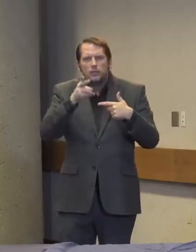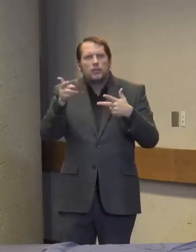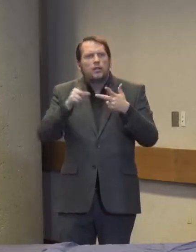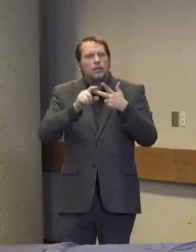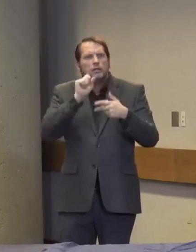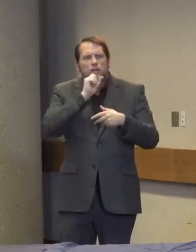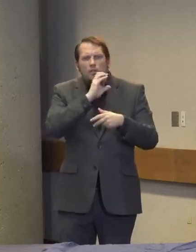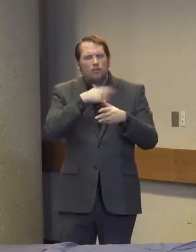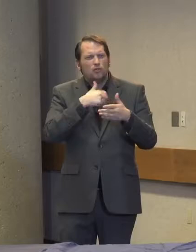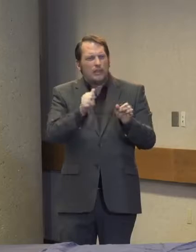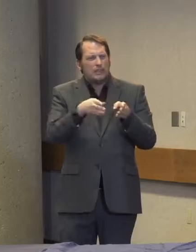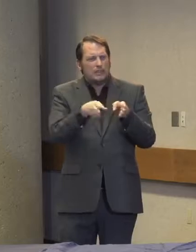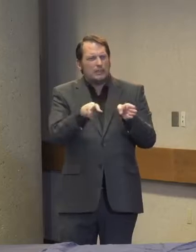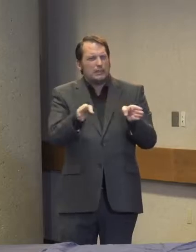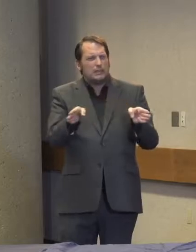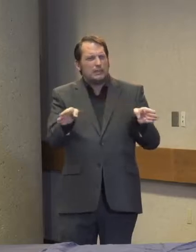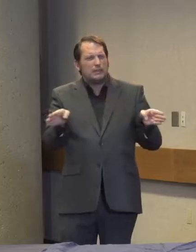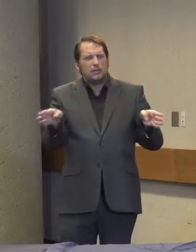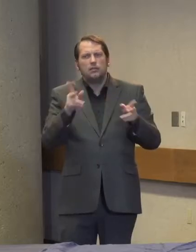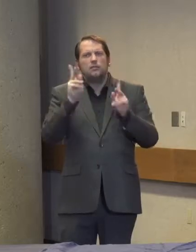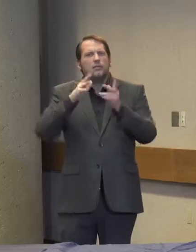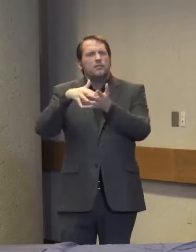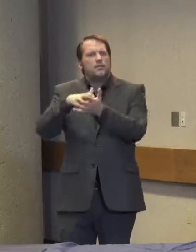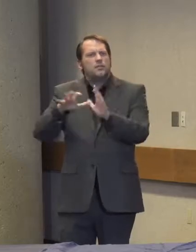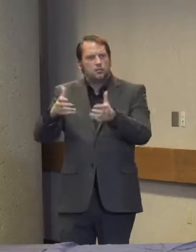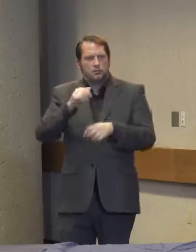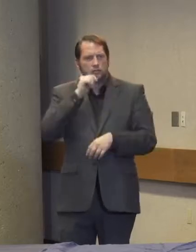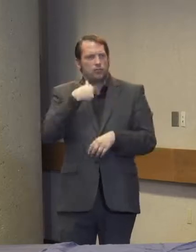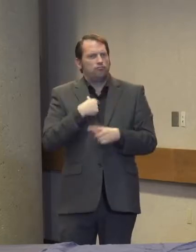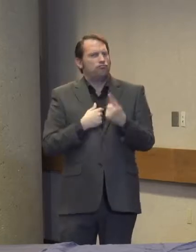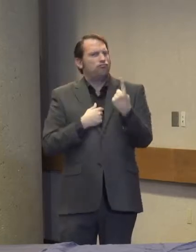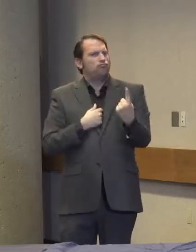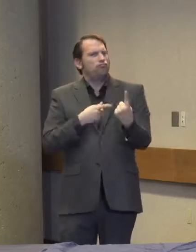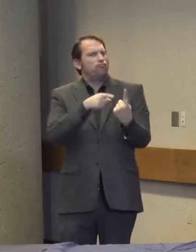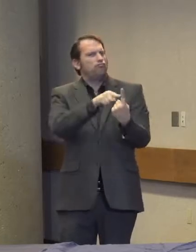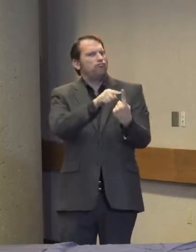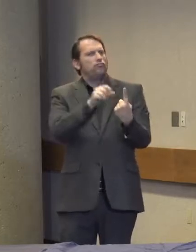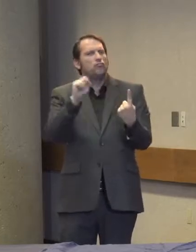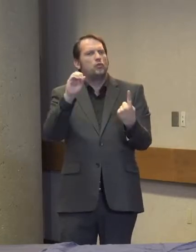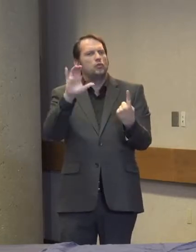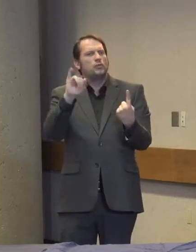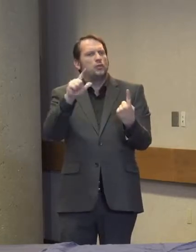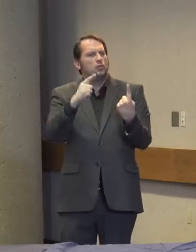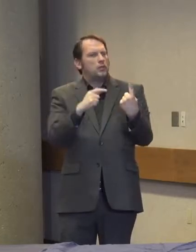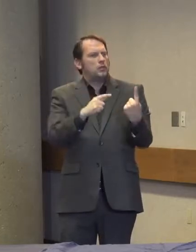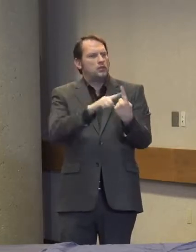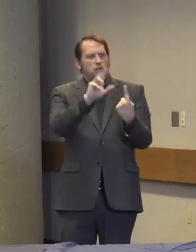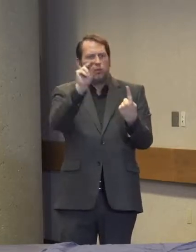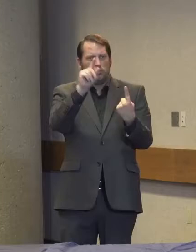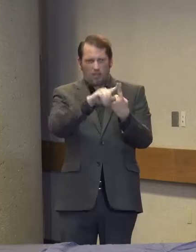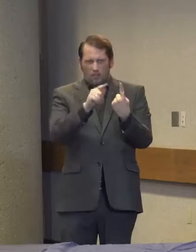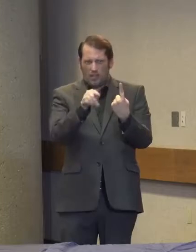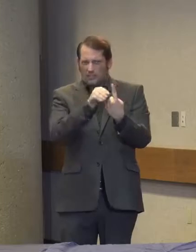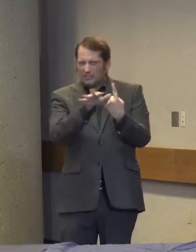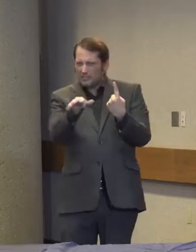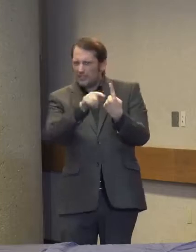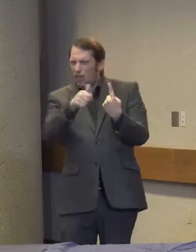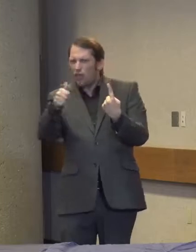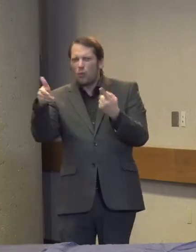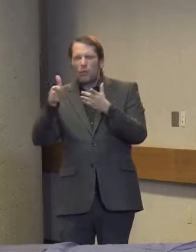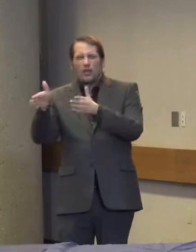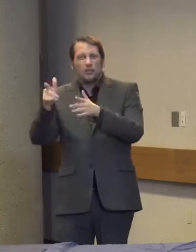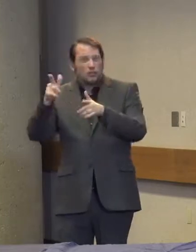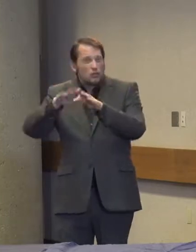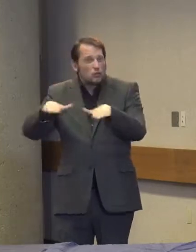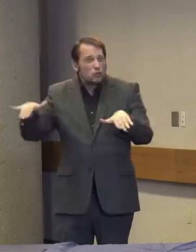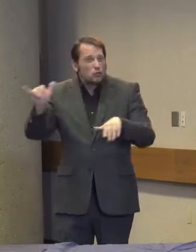focusing our message not just to the public that is on social media every day, but also to the public that may be harder to reach in certain circumstances. So we've